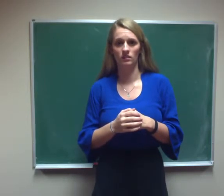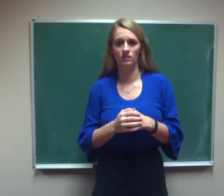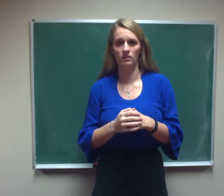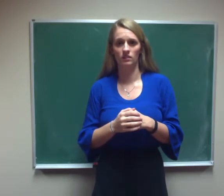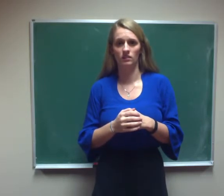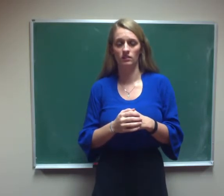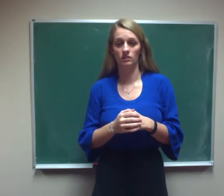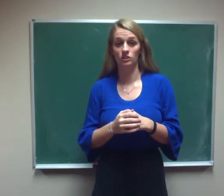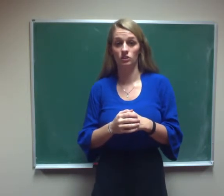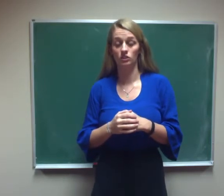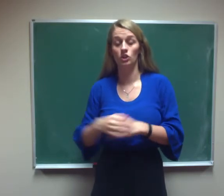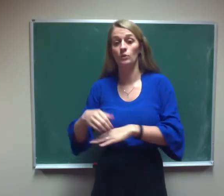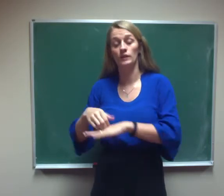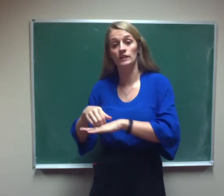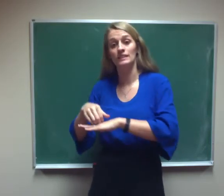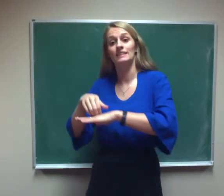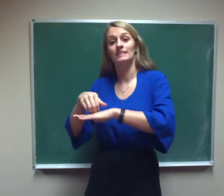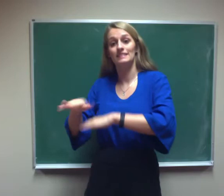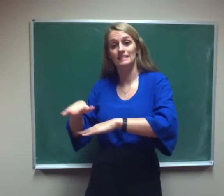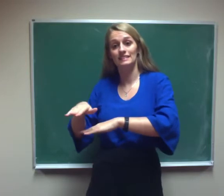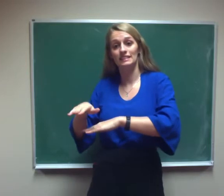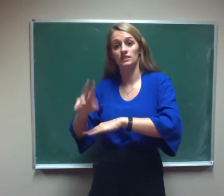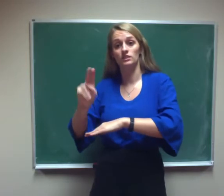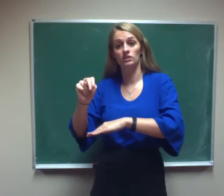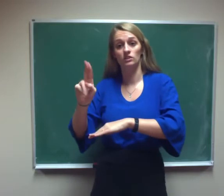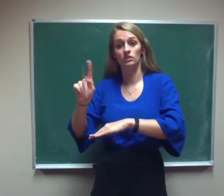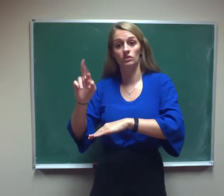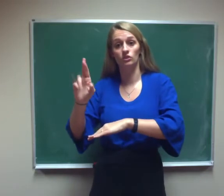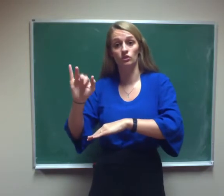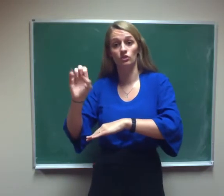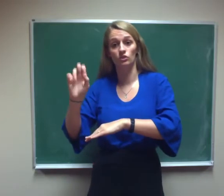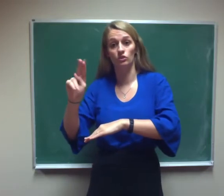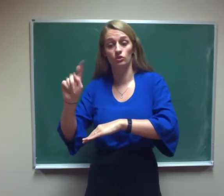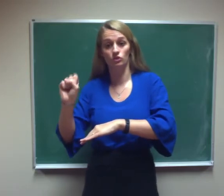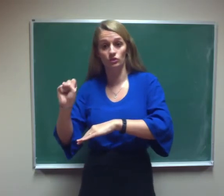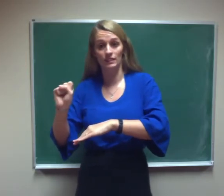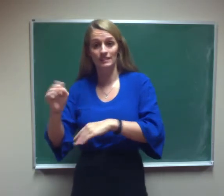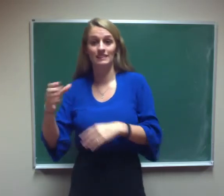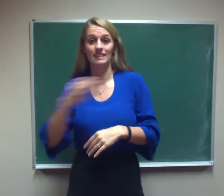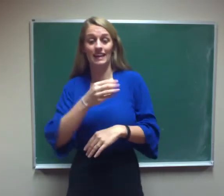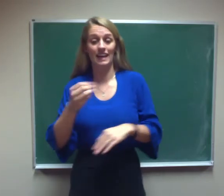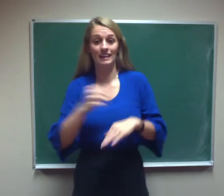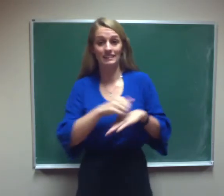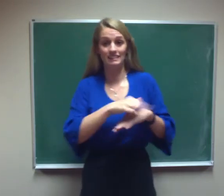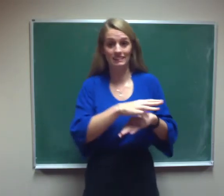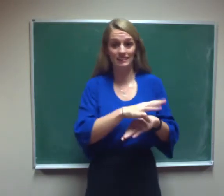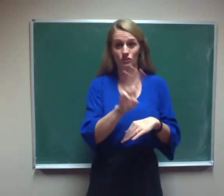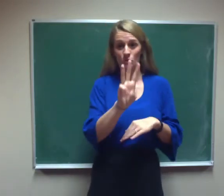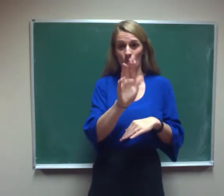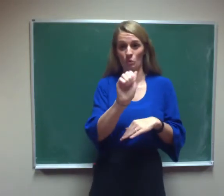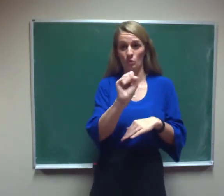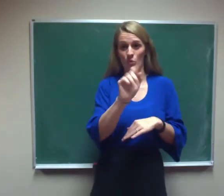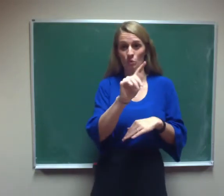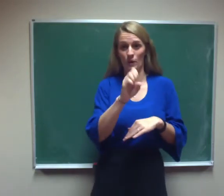oxygen, your cardiovascular system also specializes in delivering wastes away. So if we start at a site of